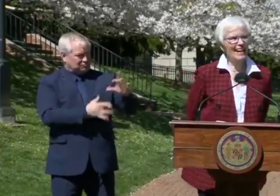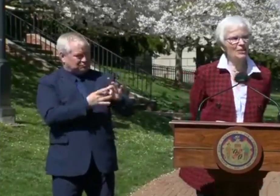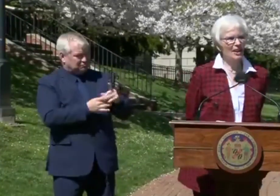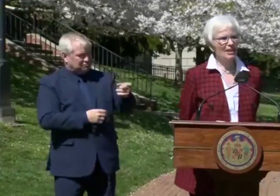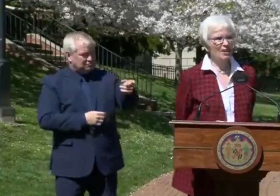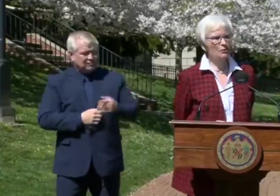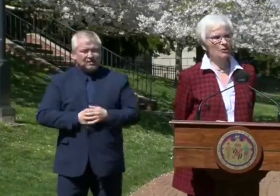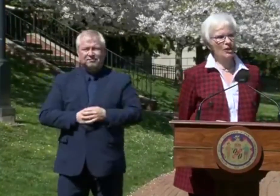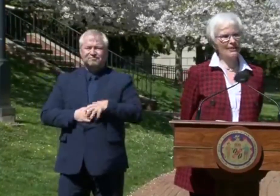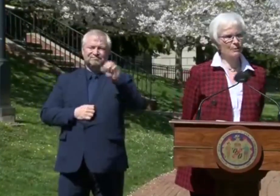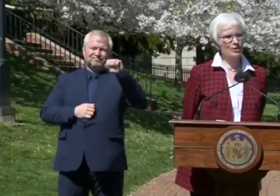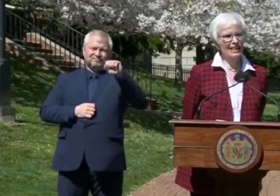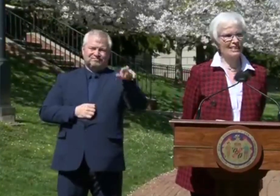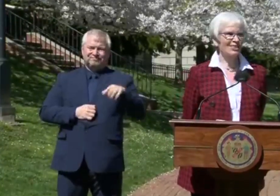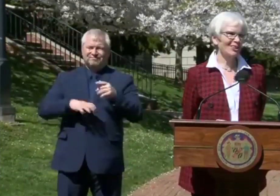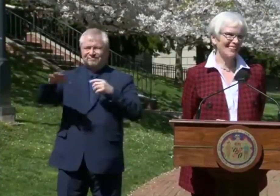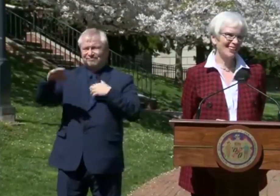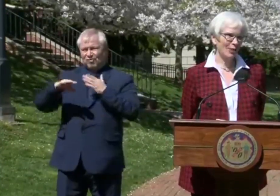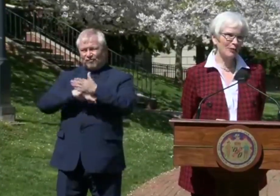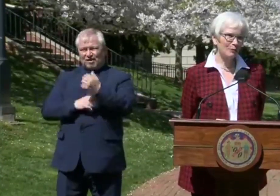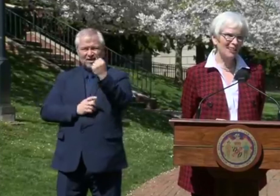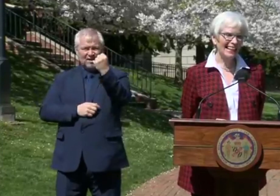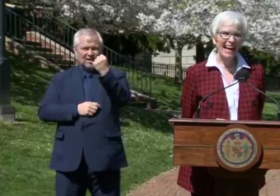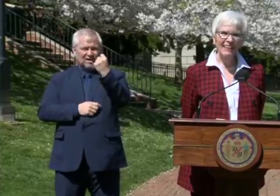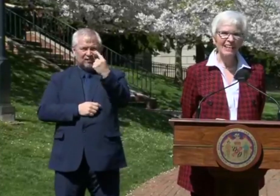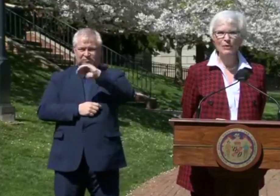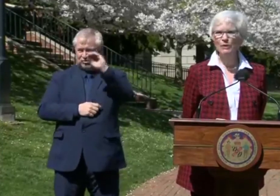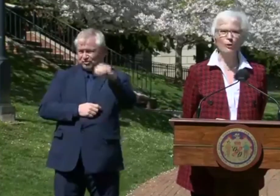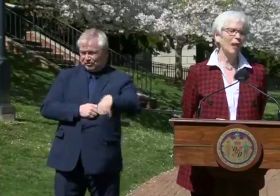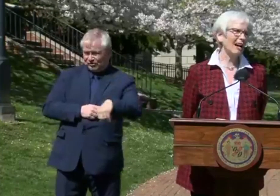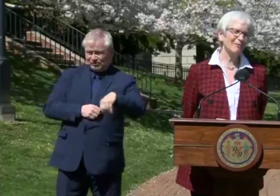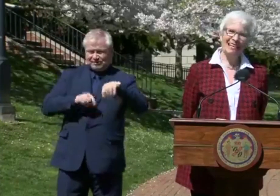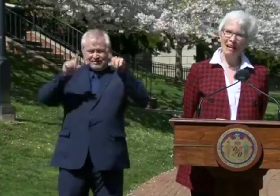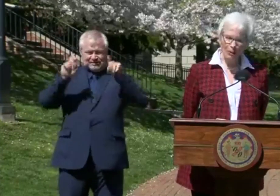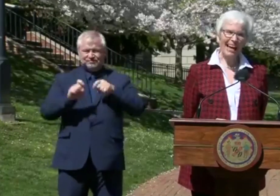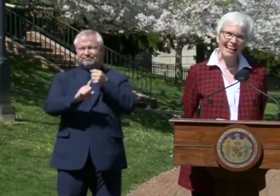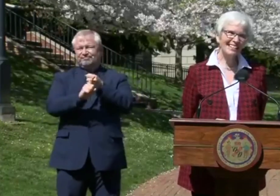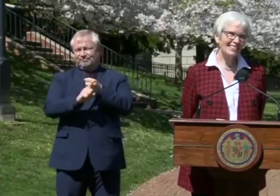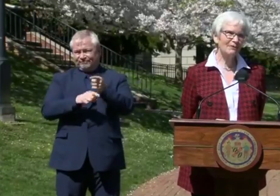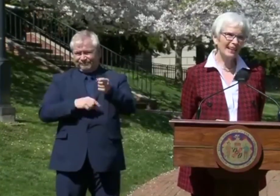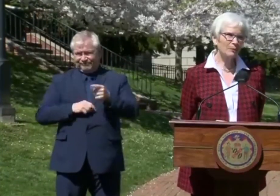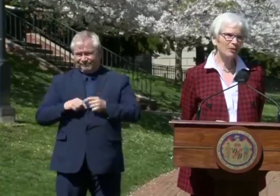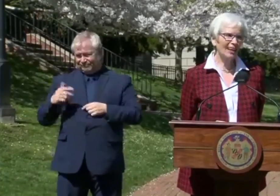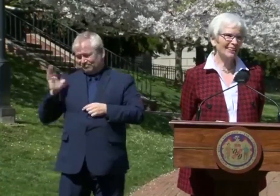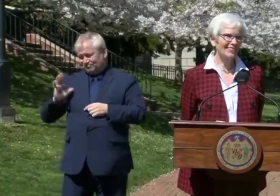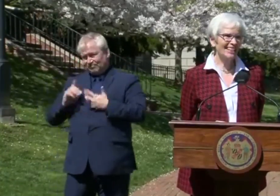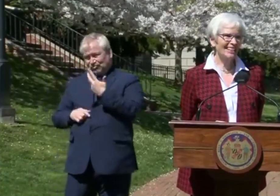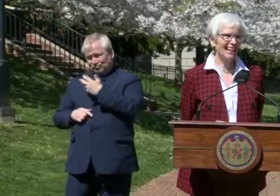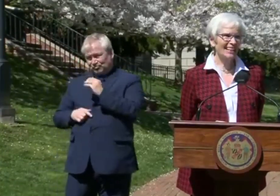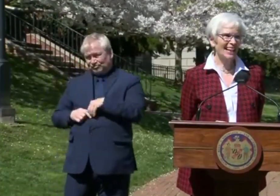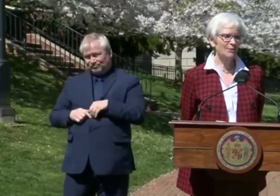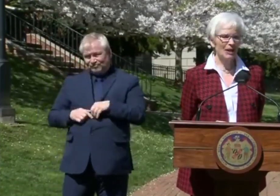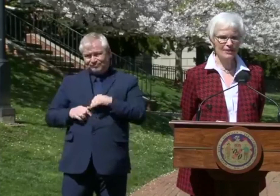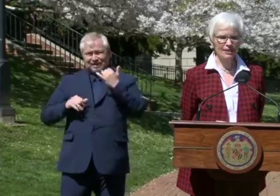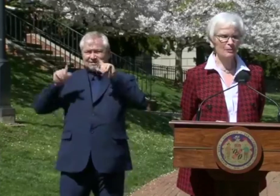rate now is over 11%. It started down at 3%. And that's when we were when we had tests available, not only at the state